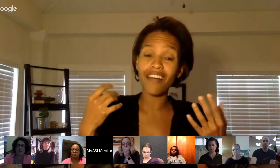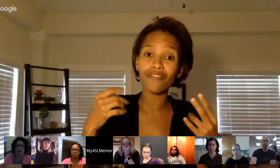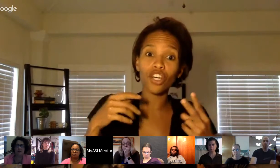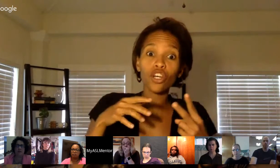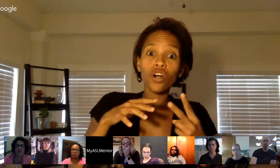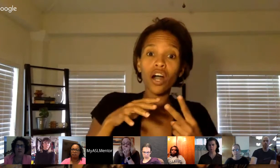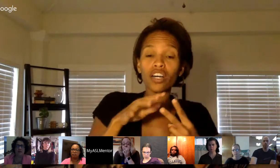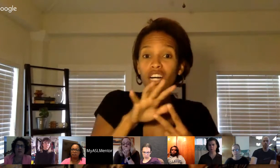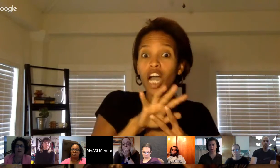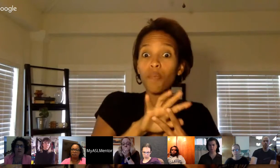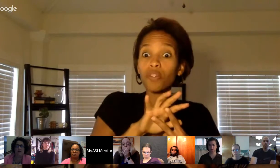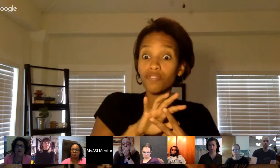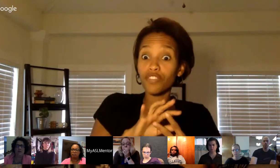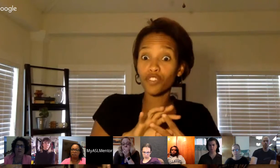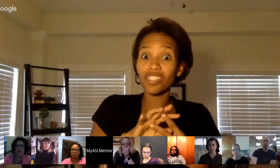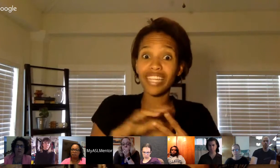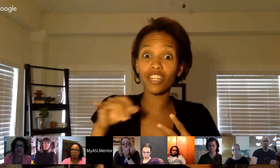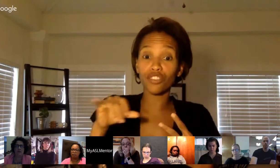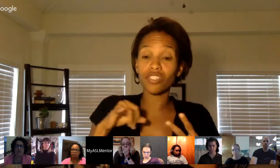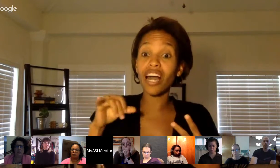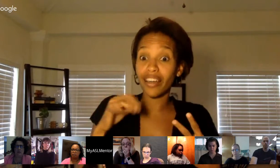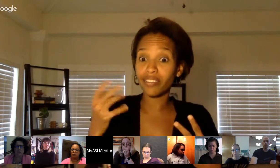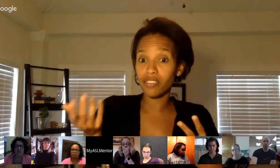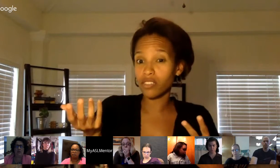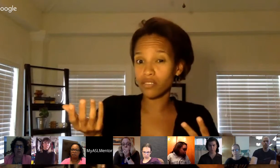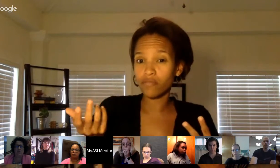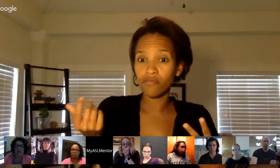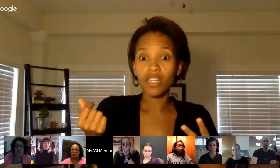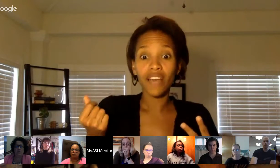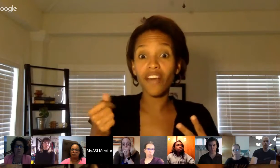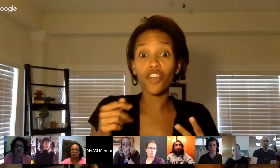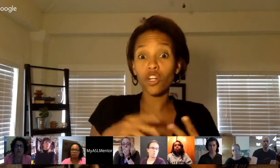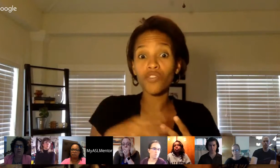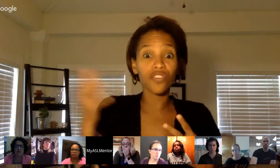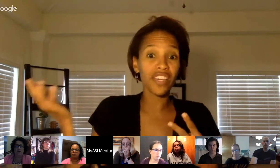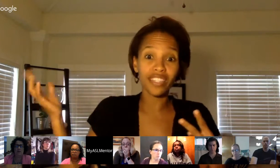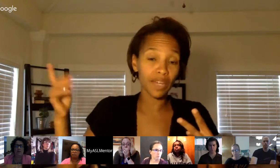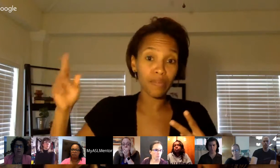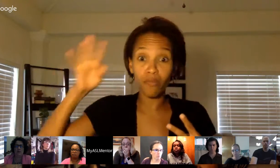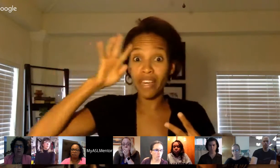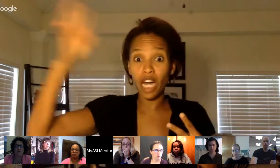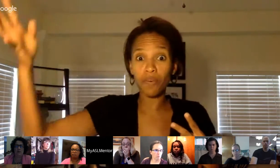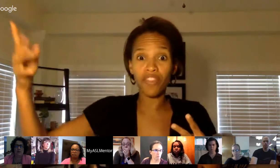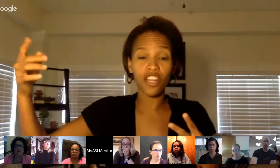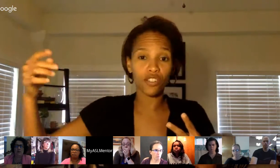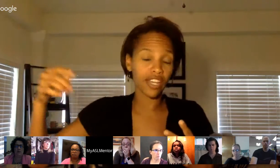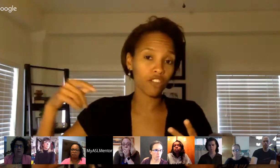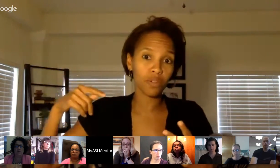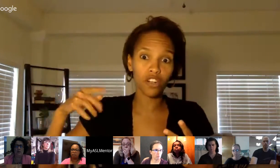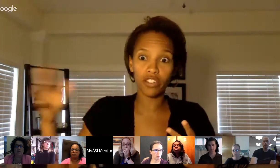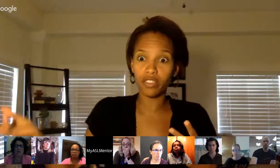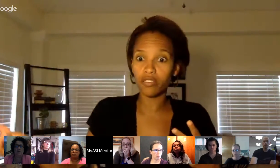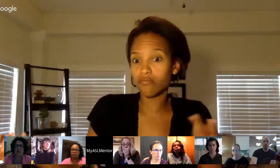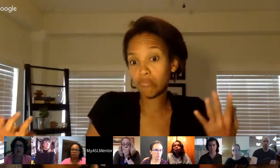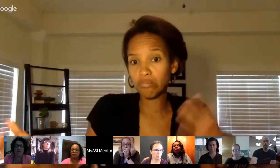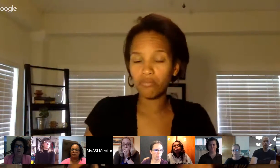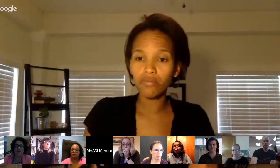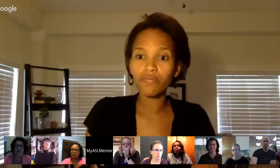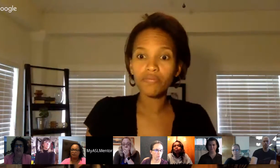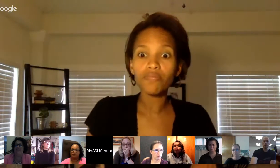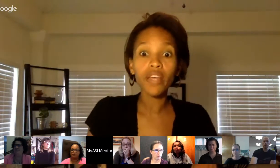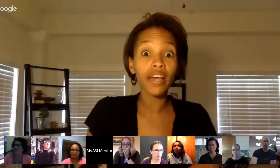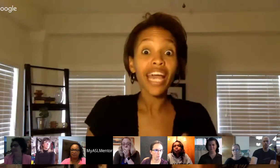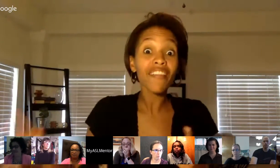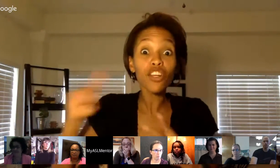that have a couple of different standard signs. And then there are things that people make up and think are standard but